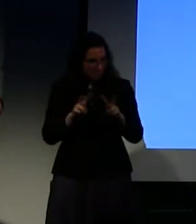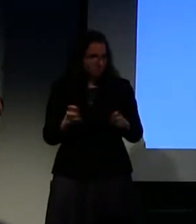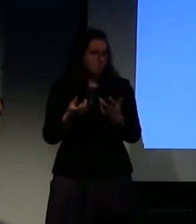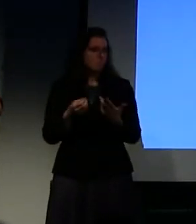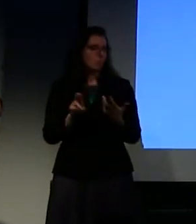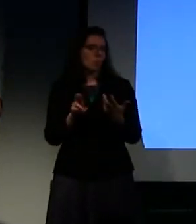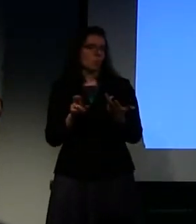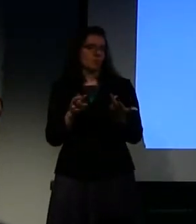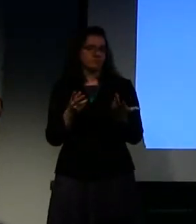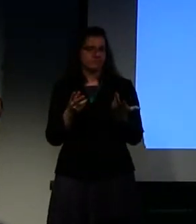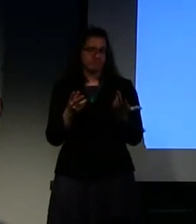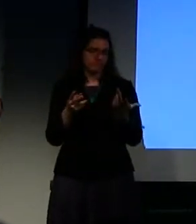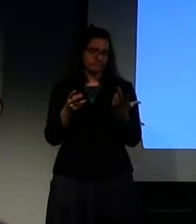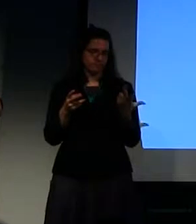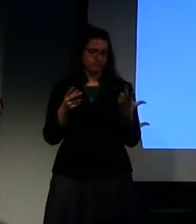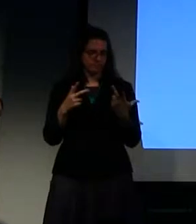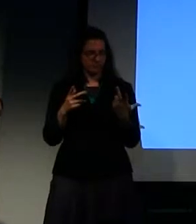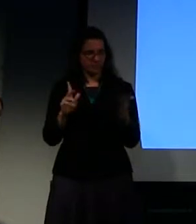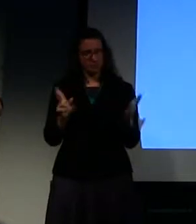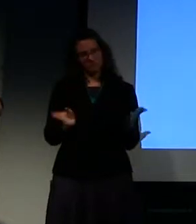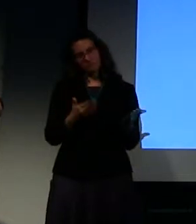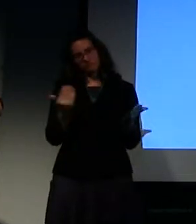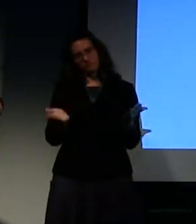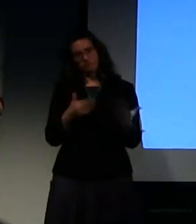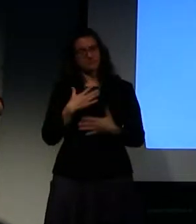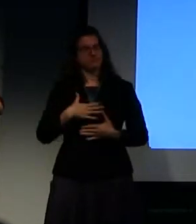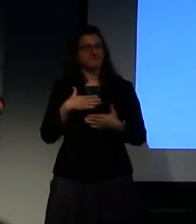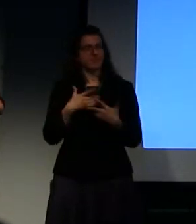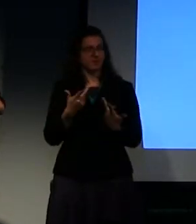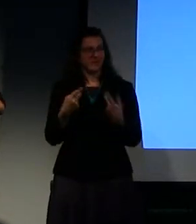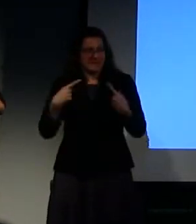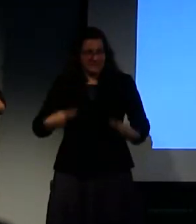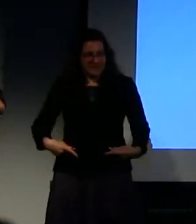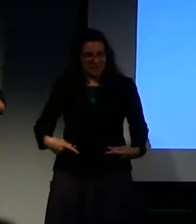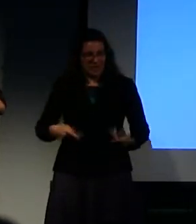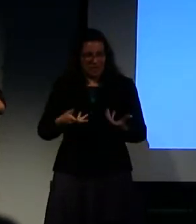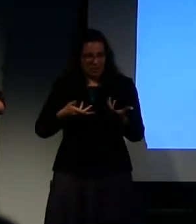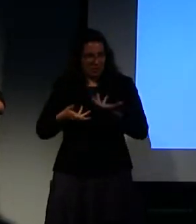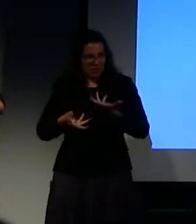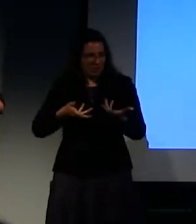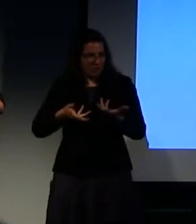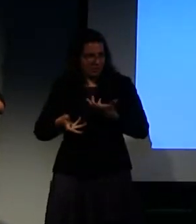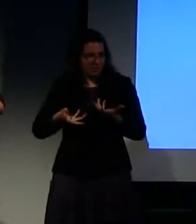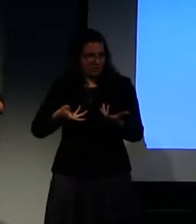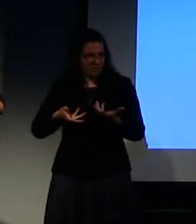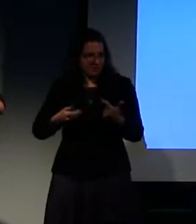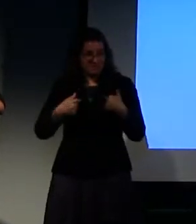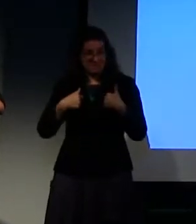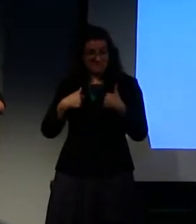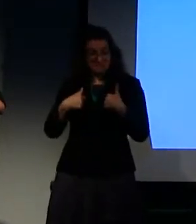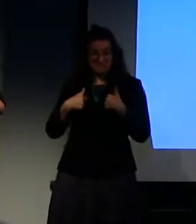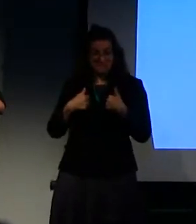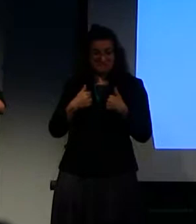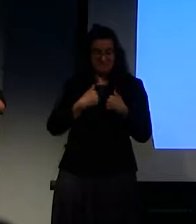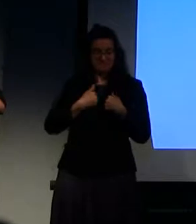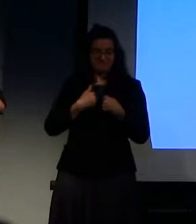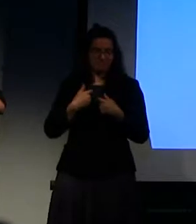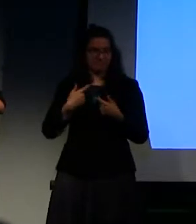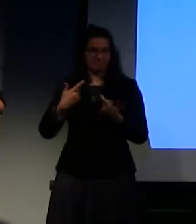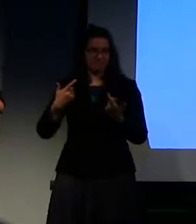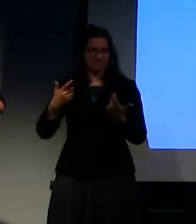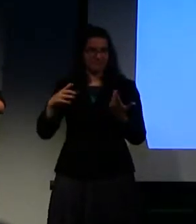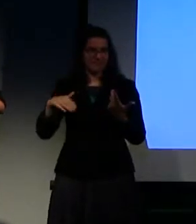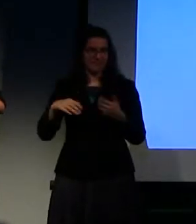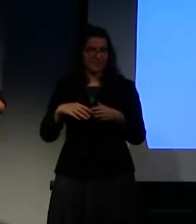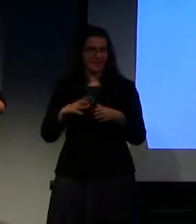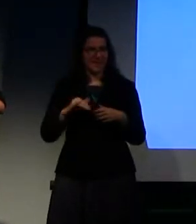enjoying. There's a physical interaction between those that I haven't personally been able to really, that